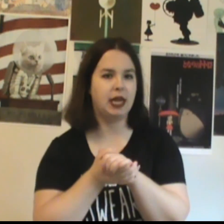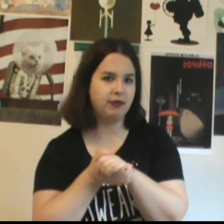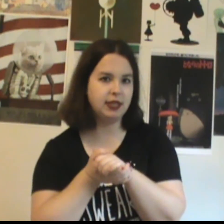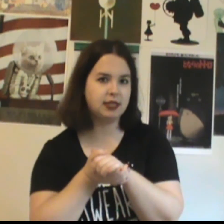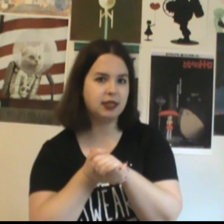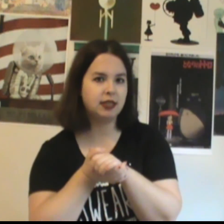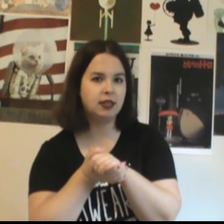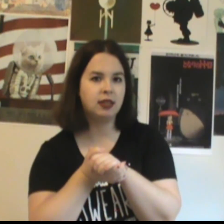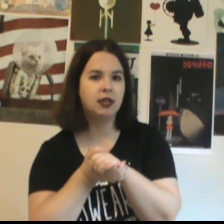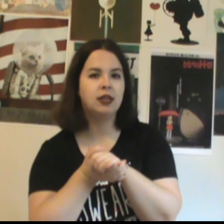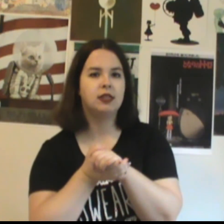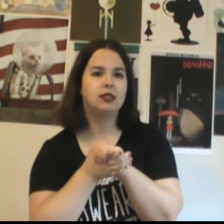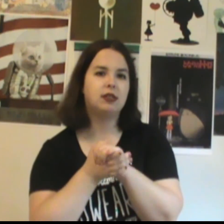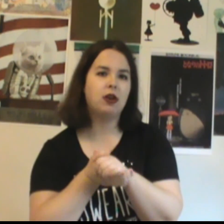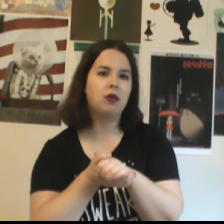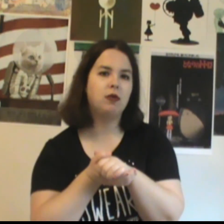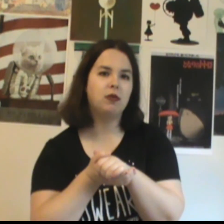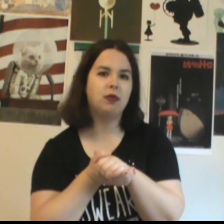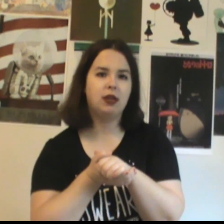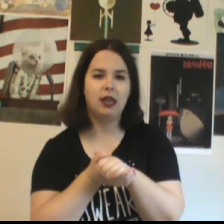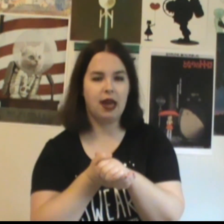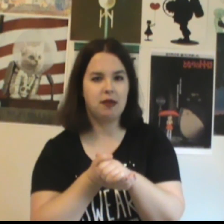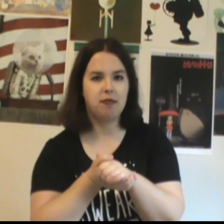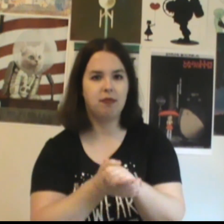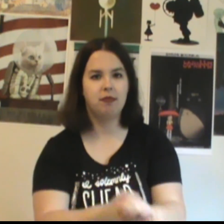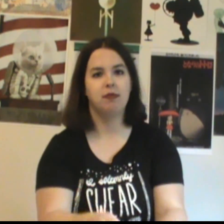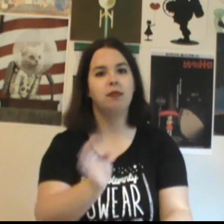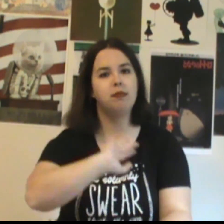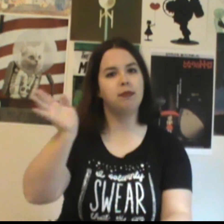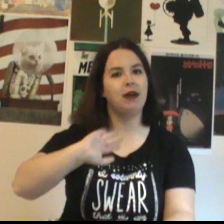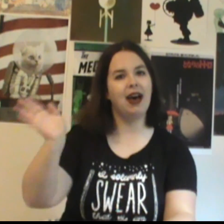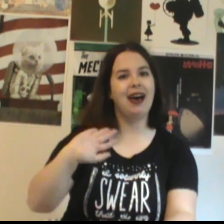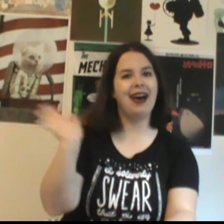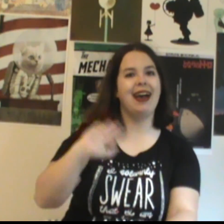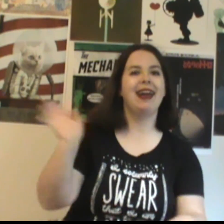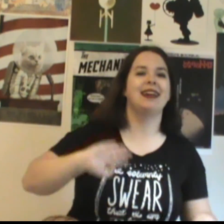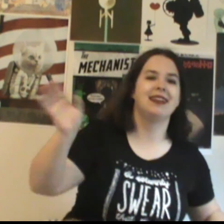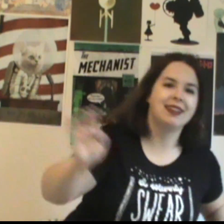Manifest. So yeah, bye!